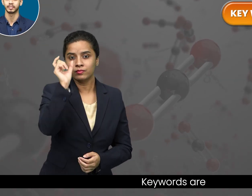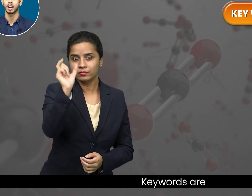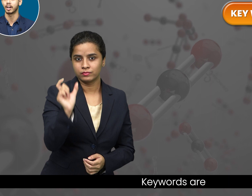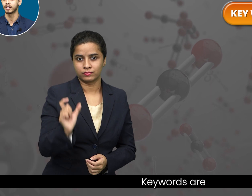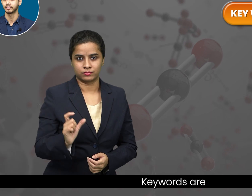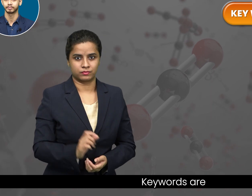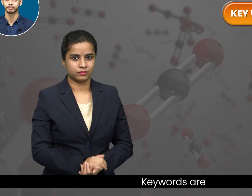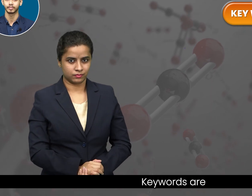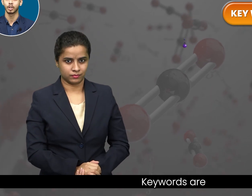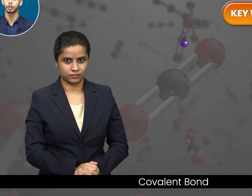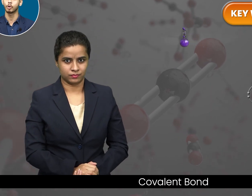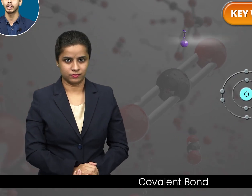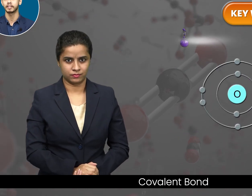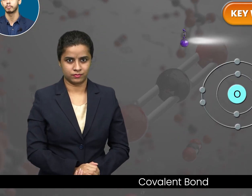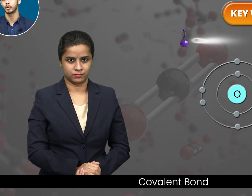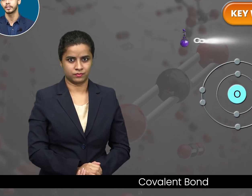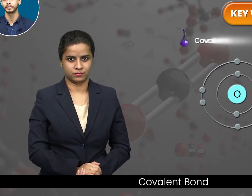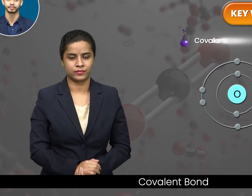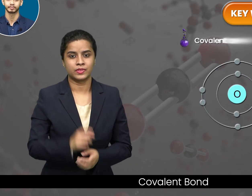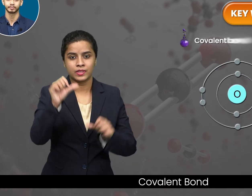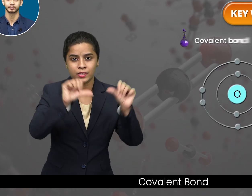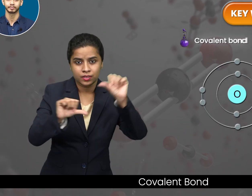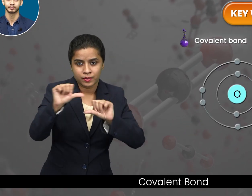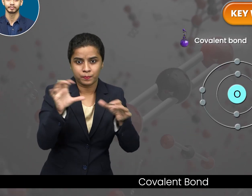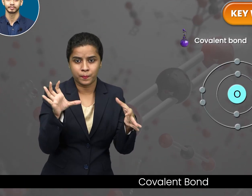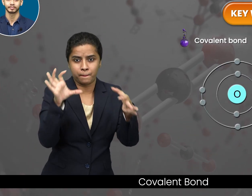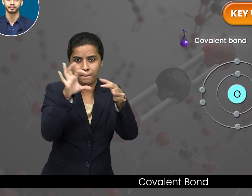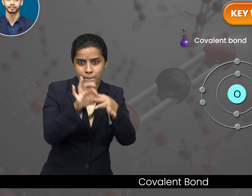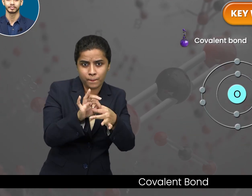Keywords are covalent bond,